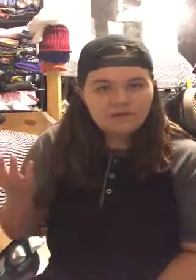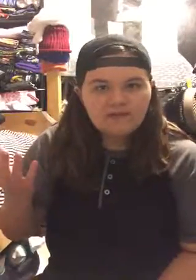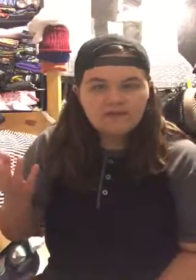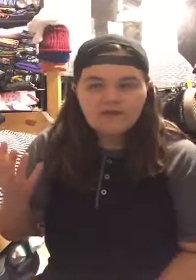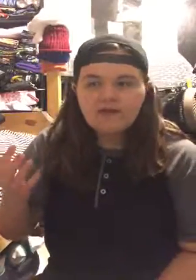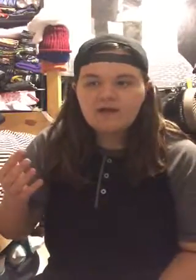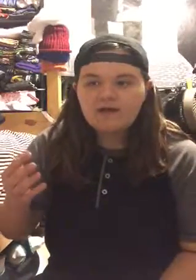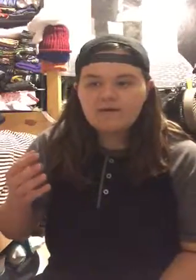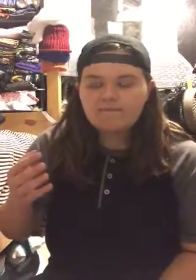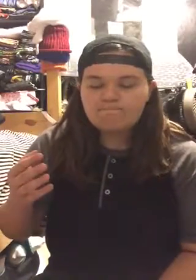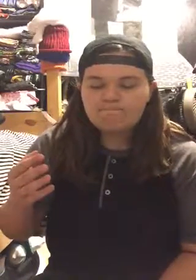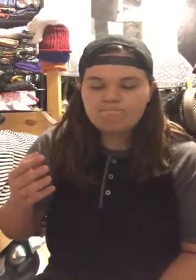it.